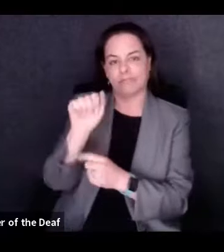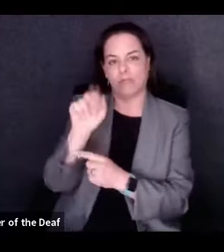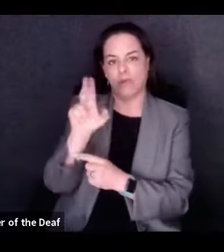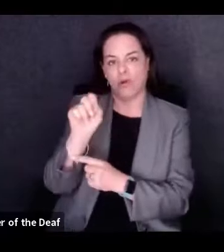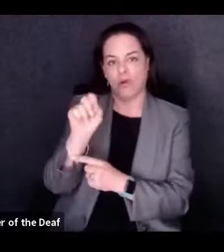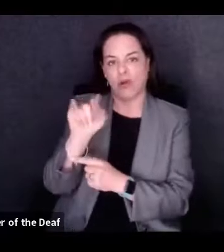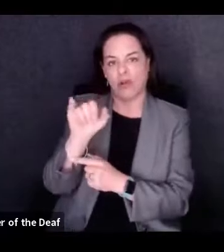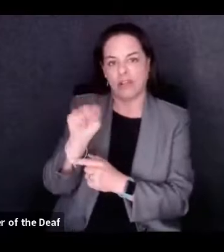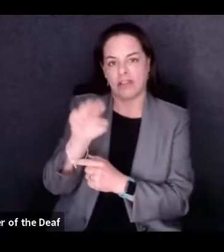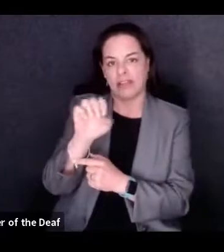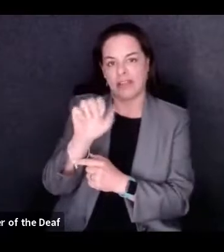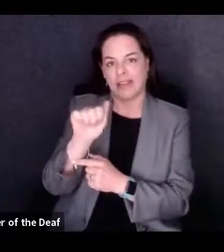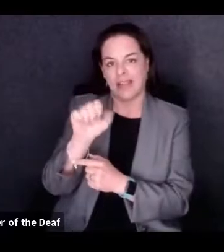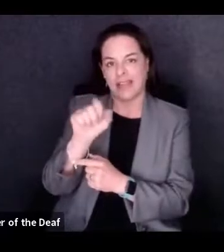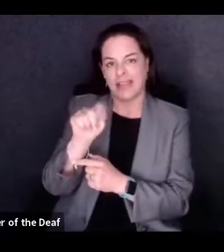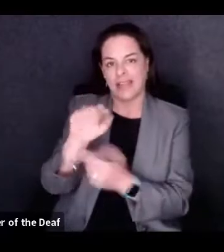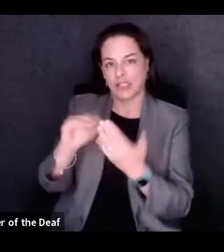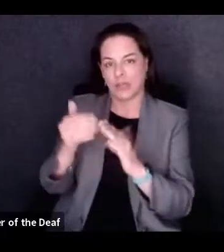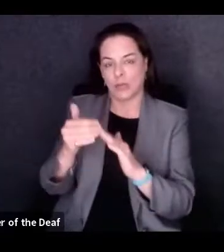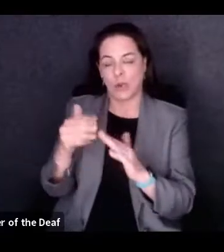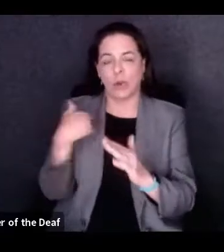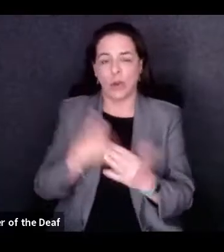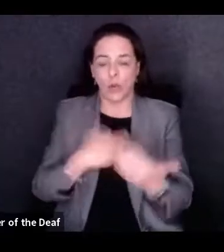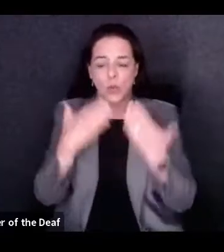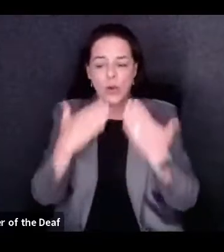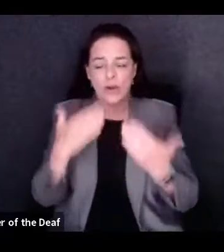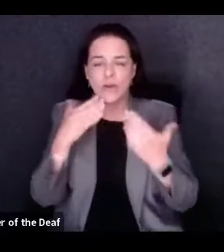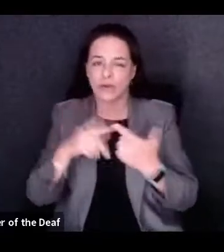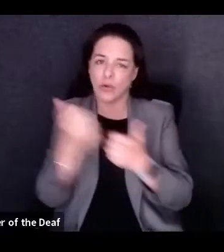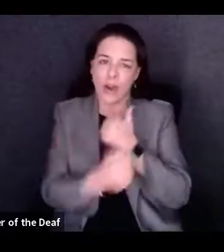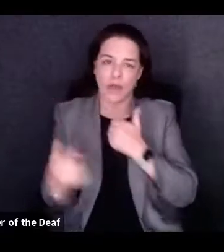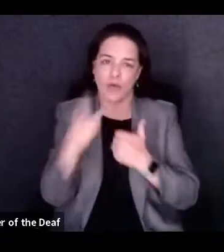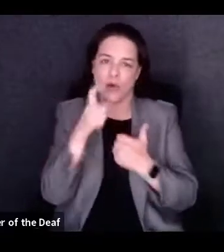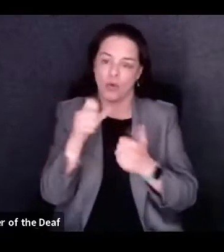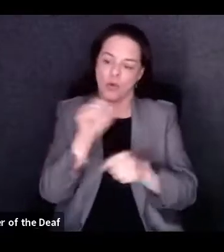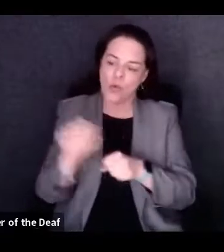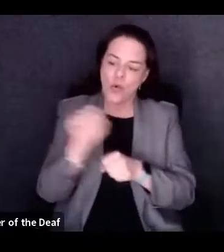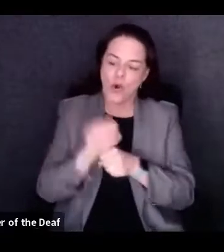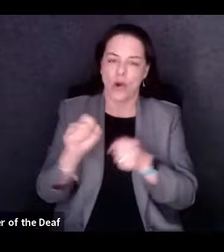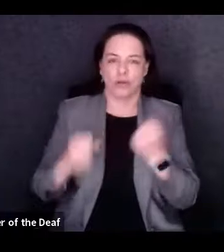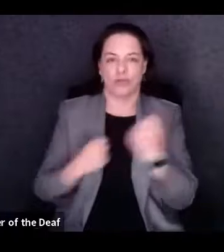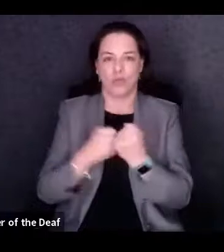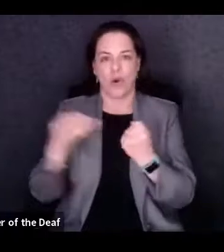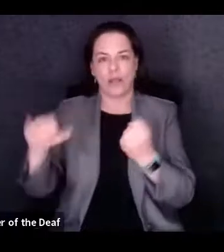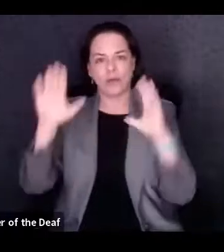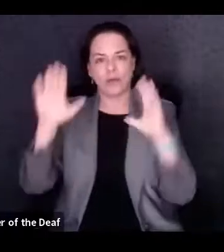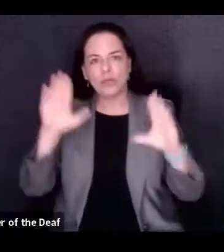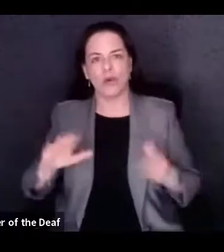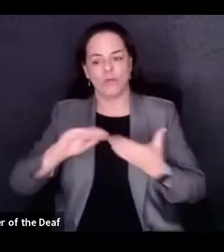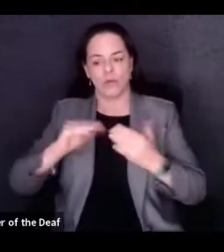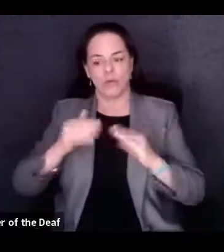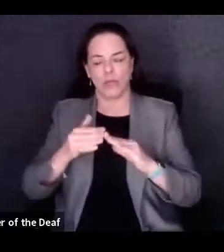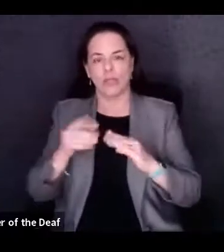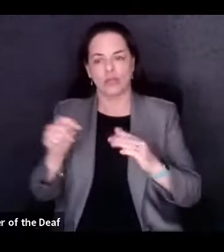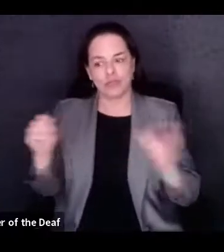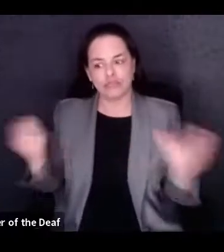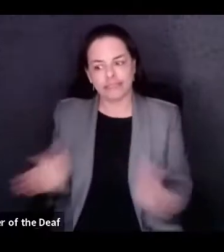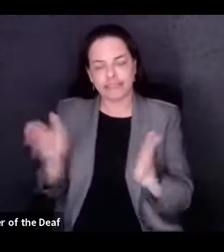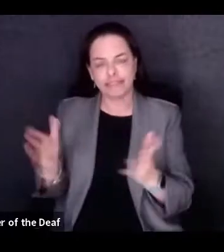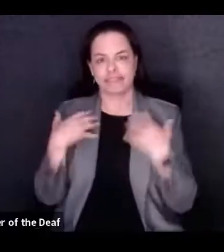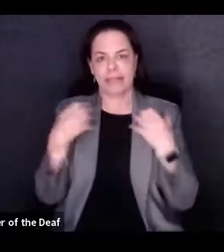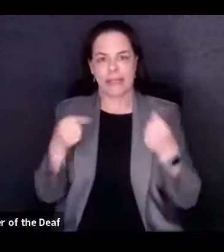are grateful to everyone who is working to support this incredible community and promoting healing through these challenging